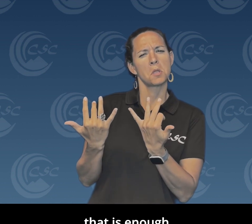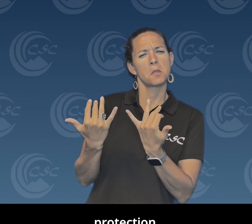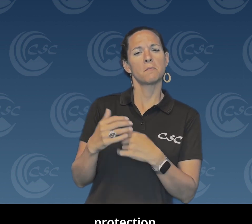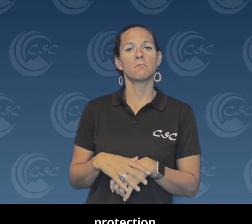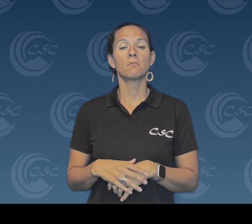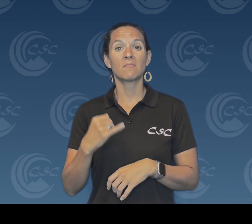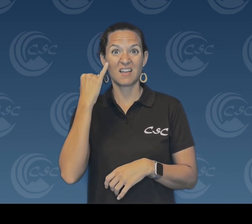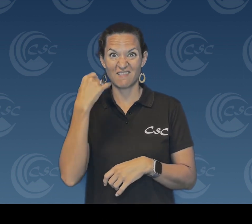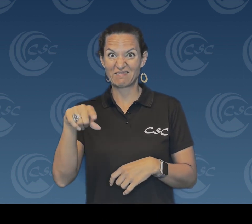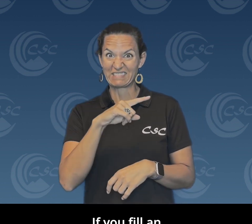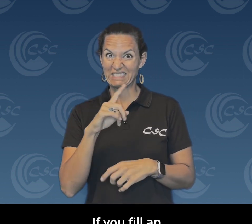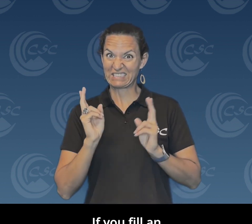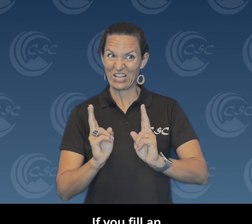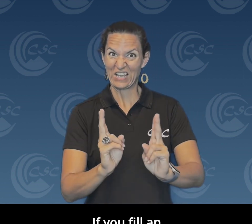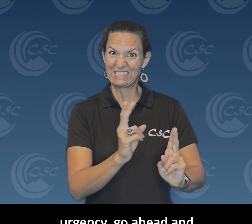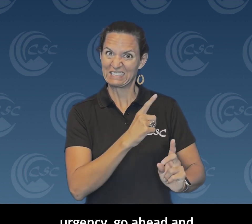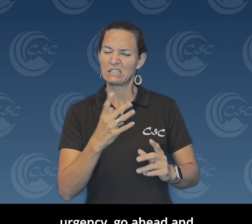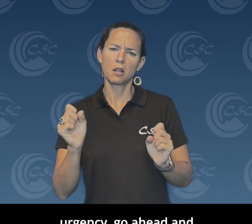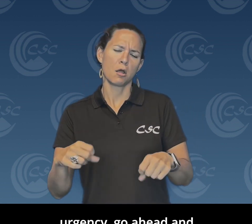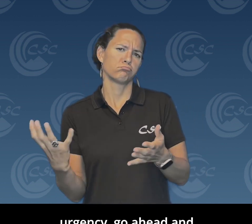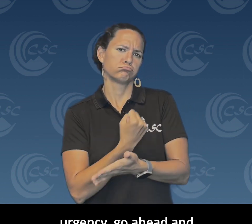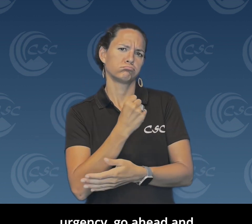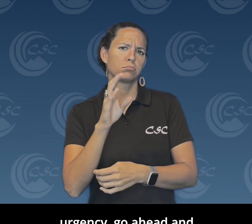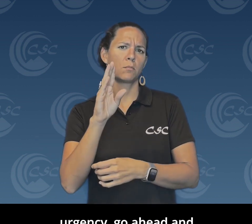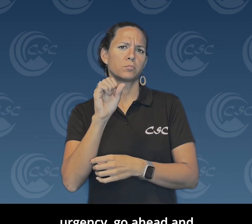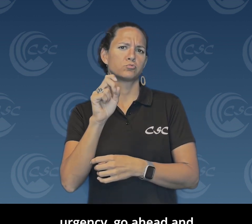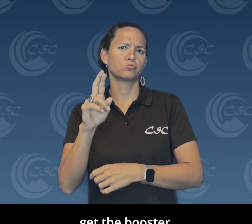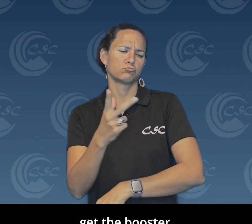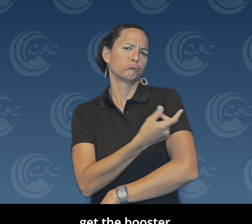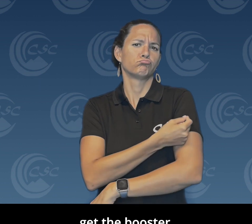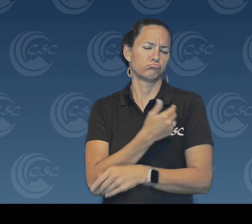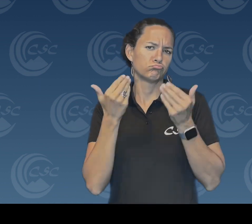protection. If you feel an urgency, go ahead and get the booster.